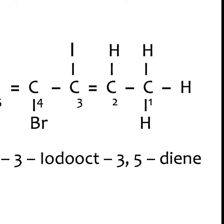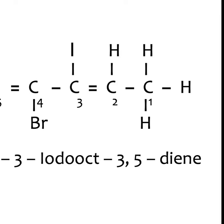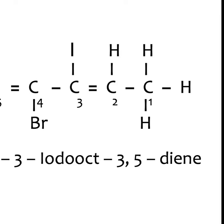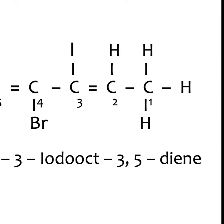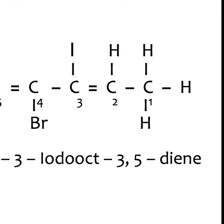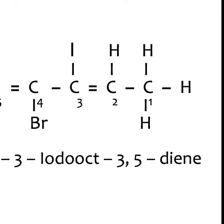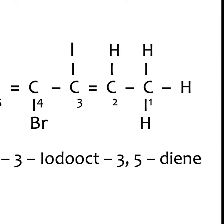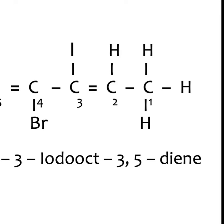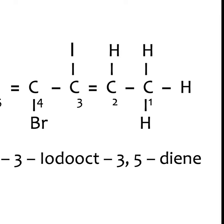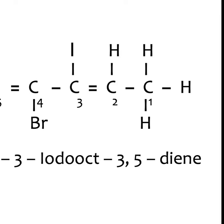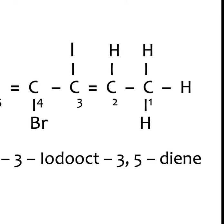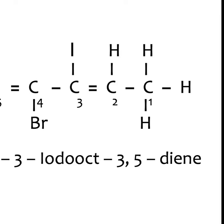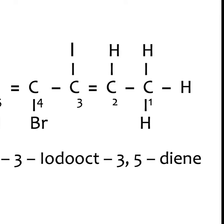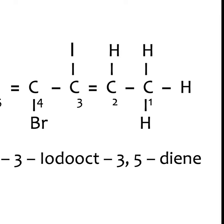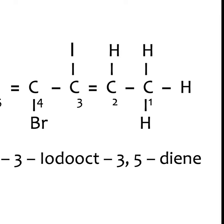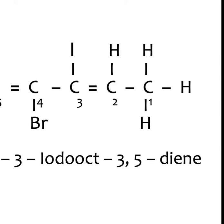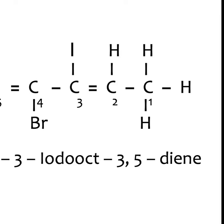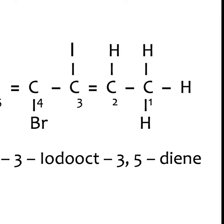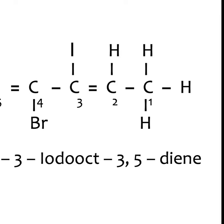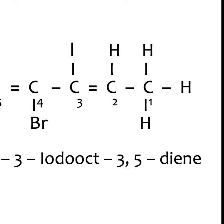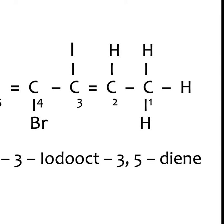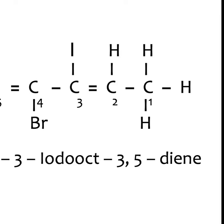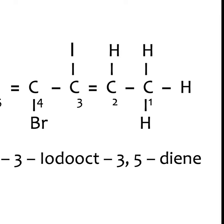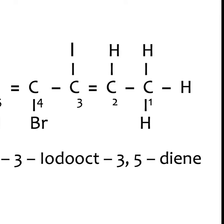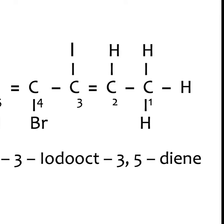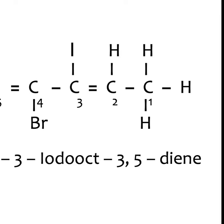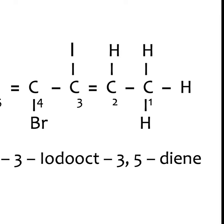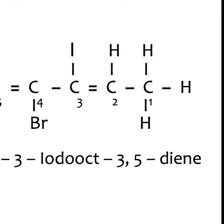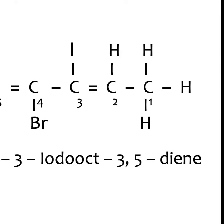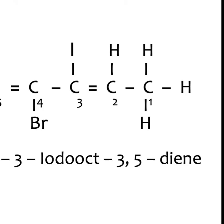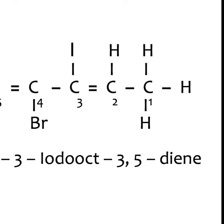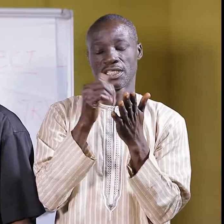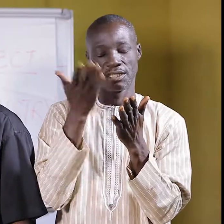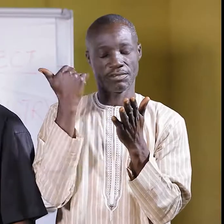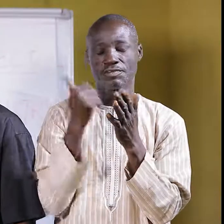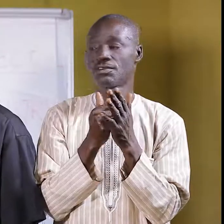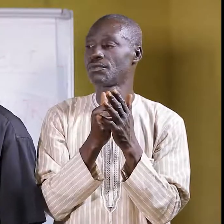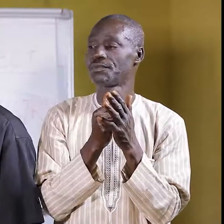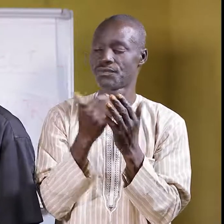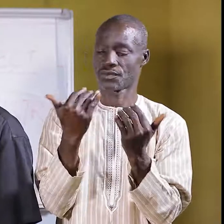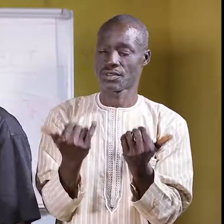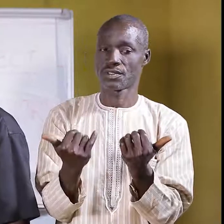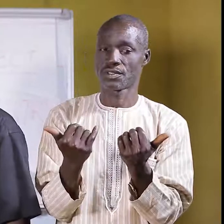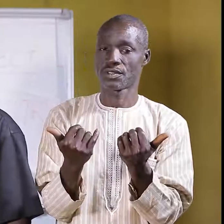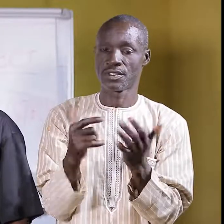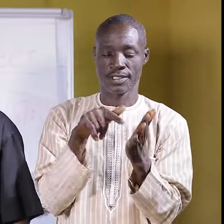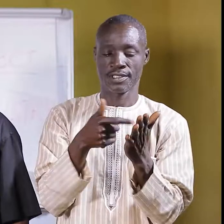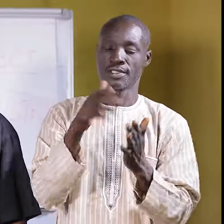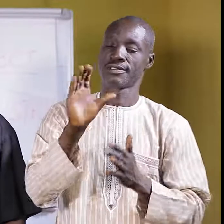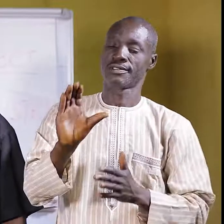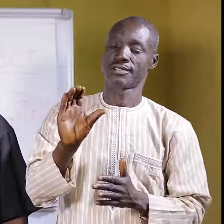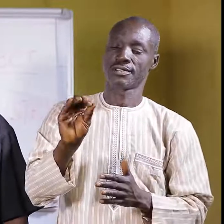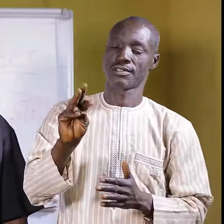call it bromo, as the case may be. You will recall in our previous lessons. Now, this compound, in terms